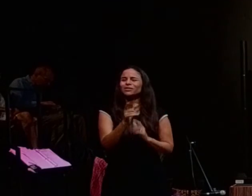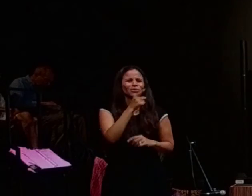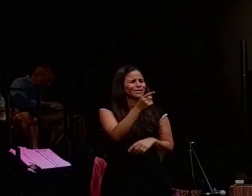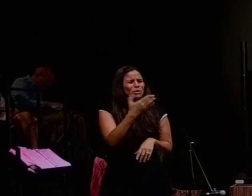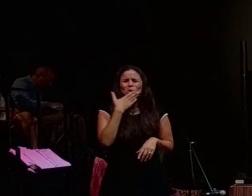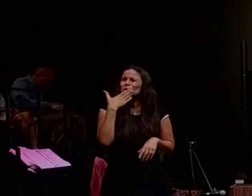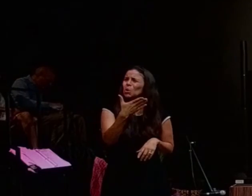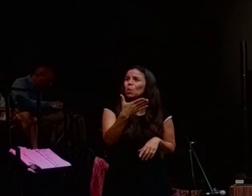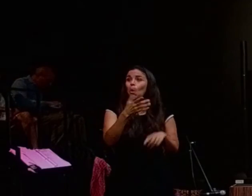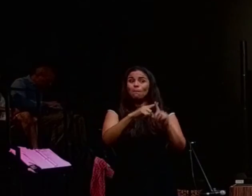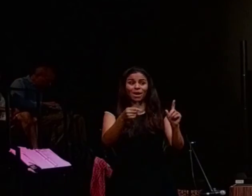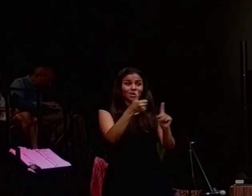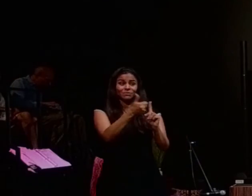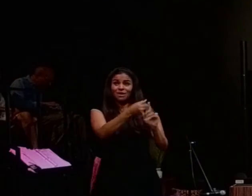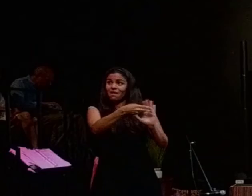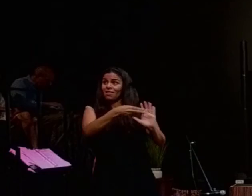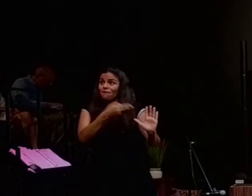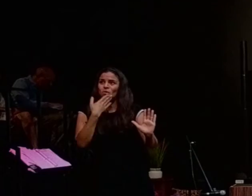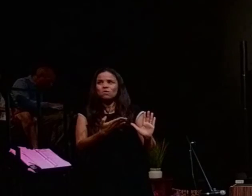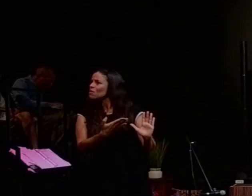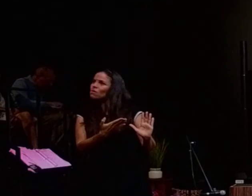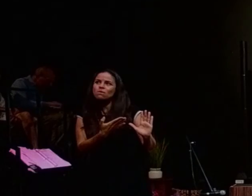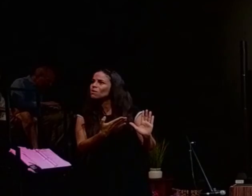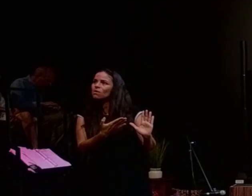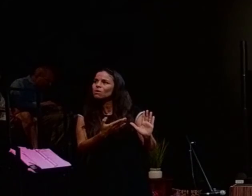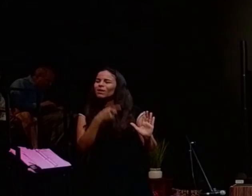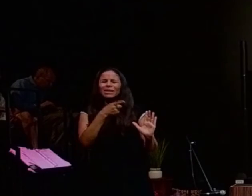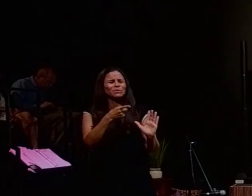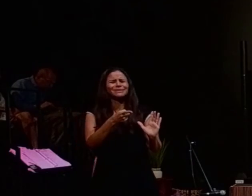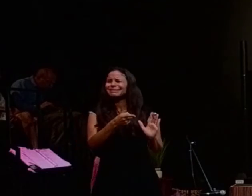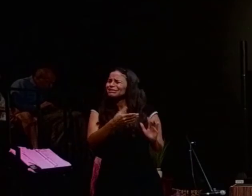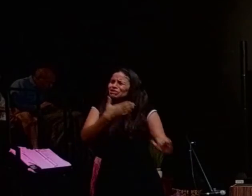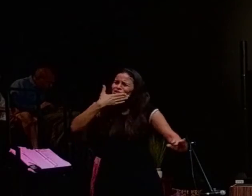as they come, and he didn't even consider himself to be good. You know, he was as close as they come,